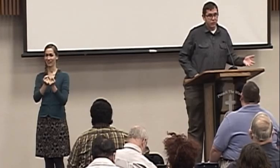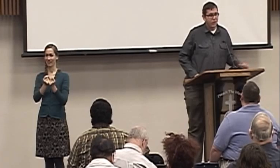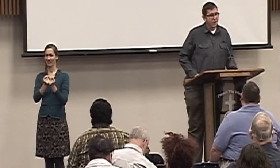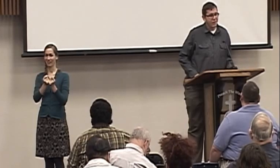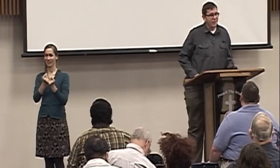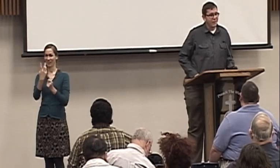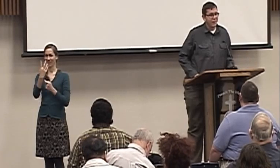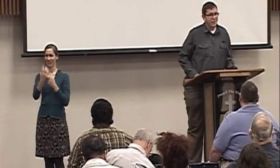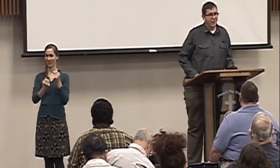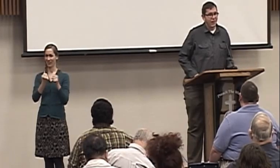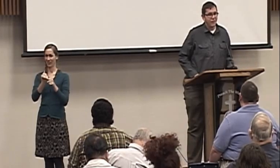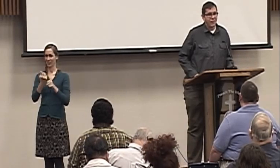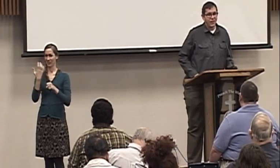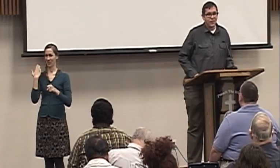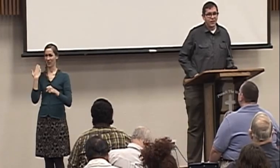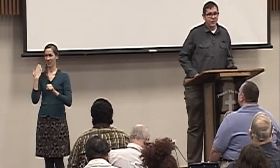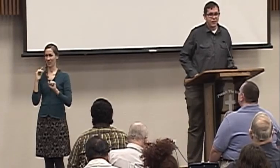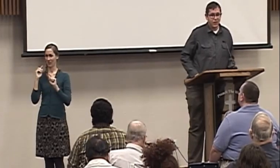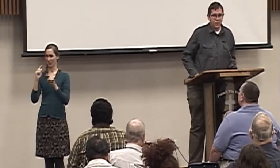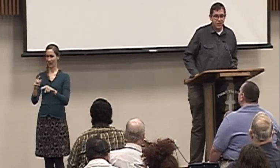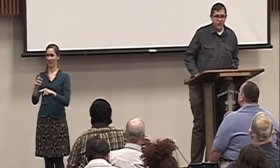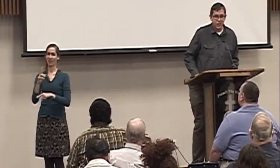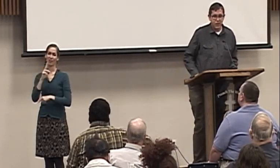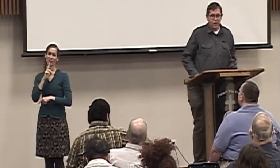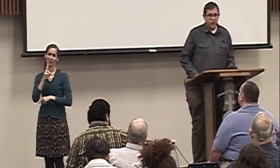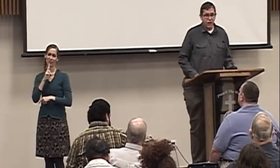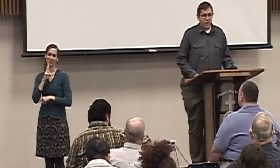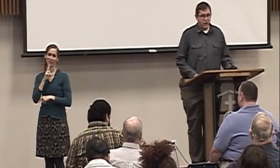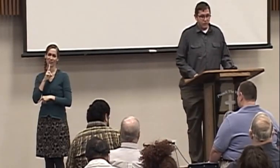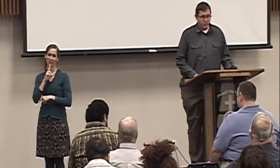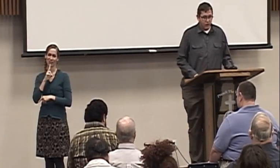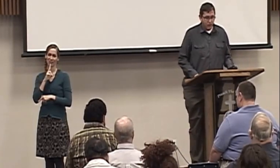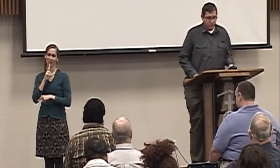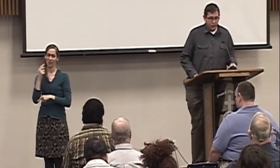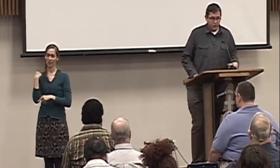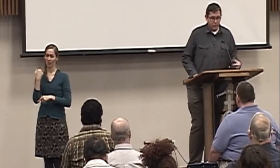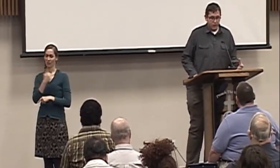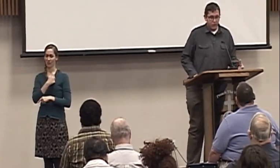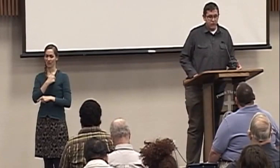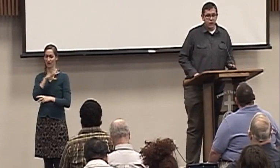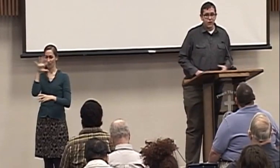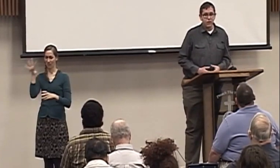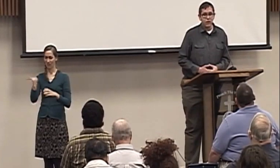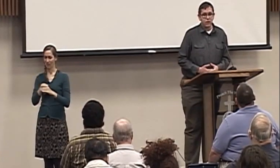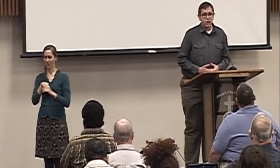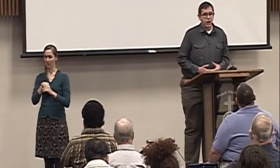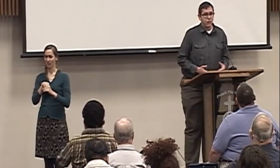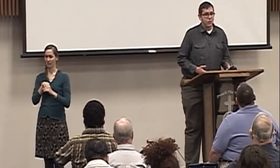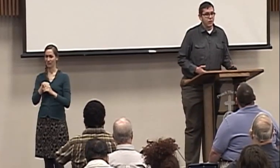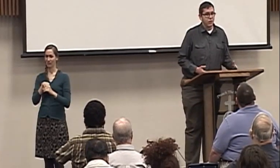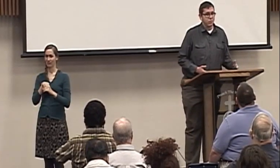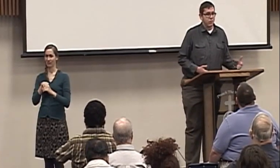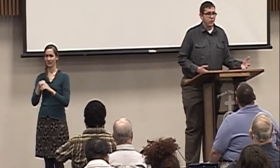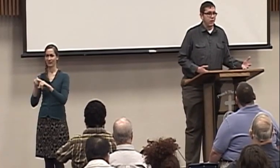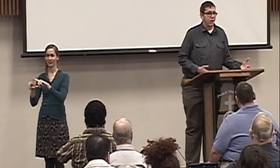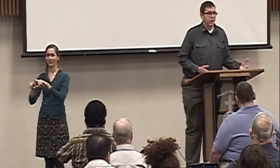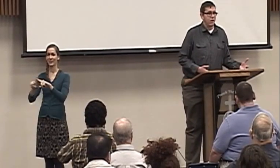years ago that went down to Honduras, and we got involved in all these kind of ministries. But me and one of